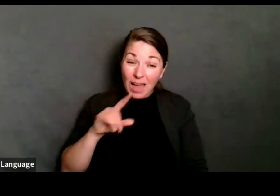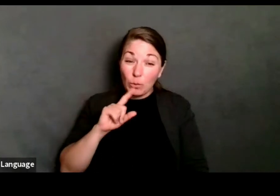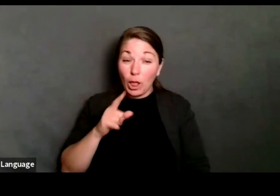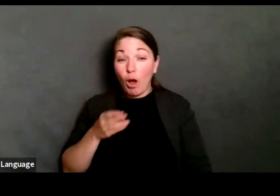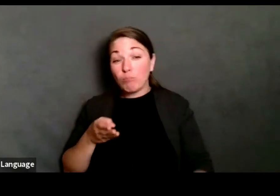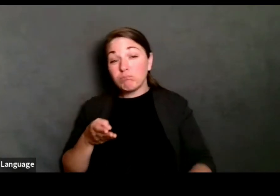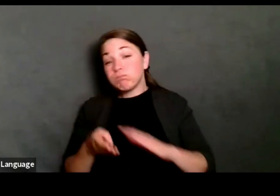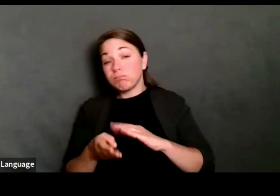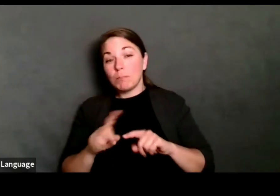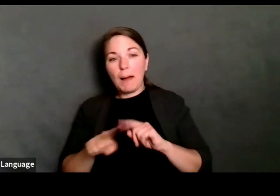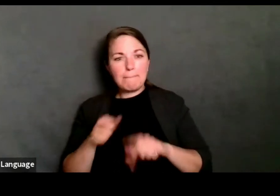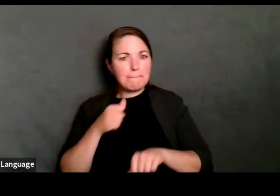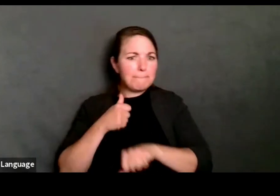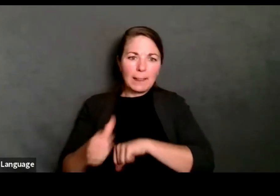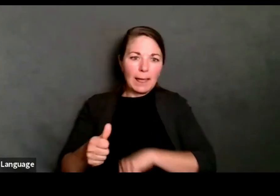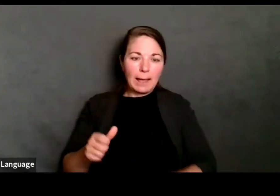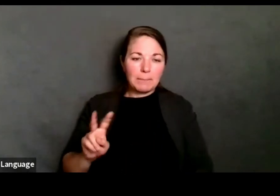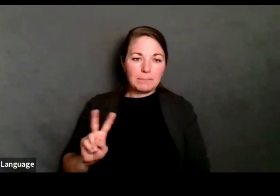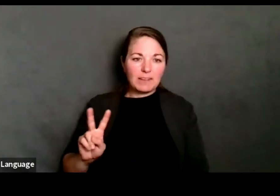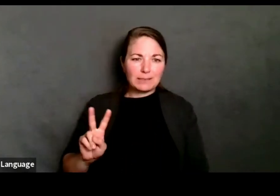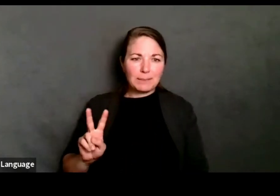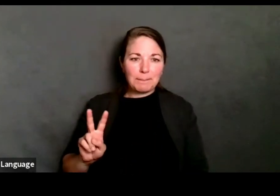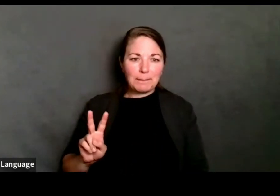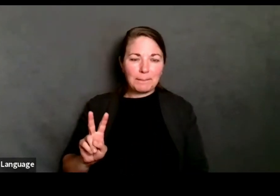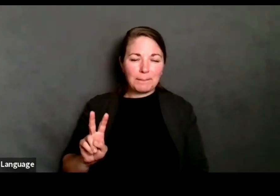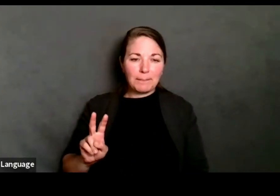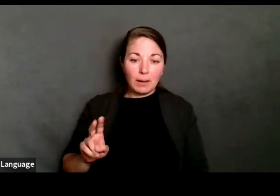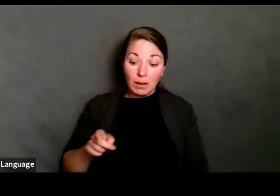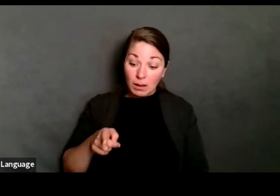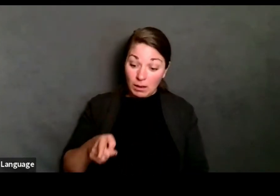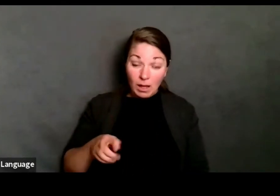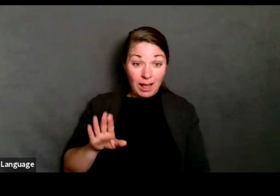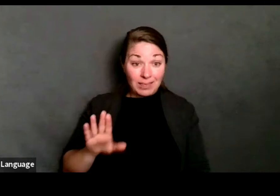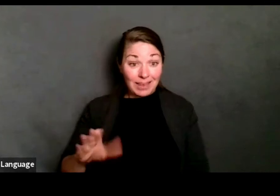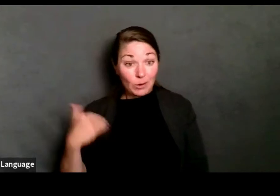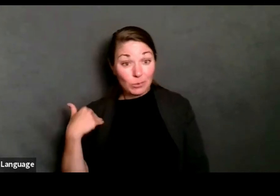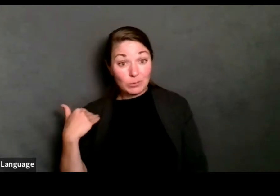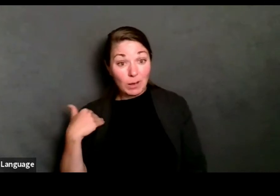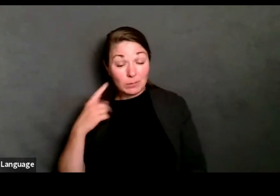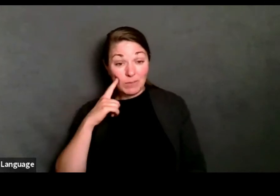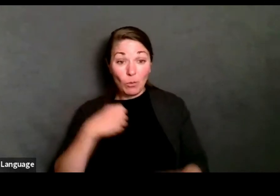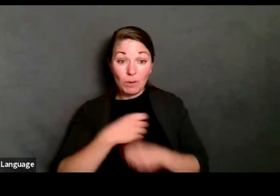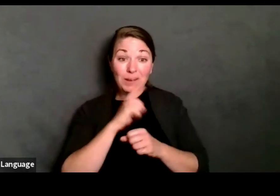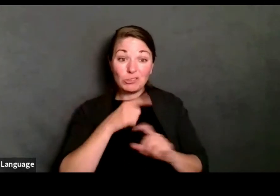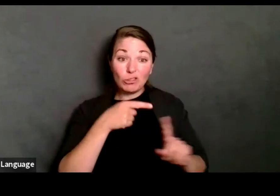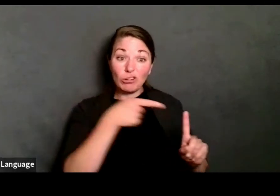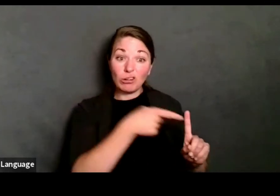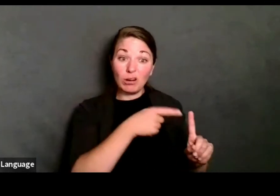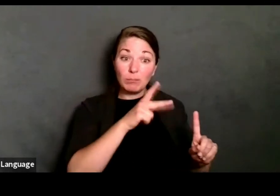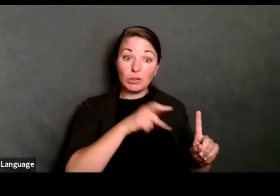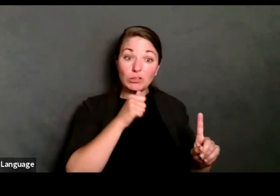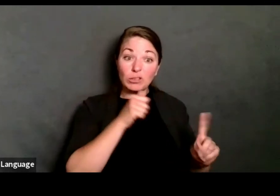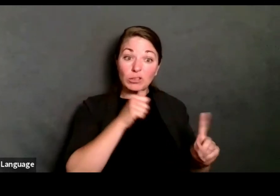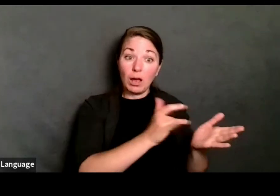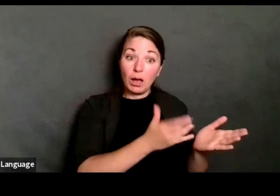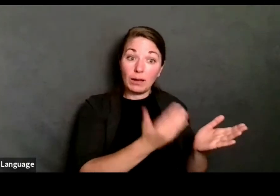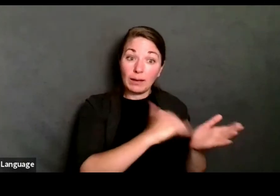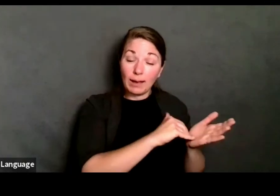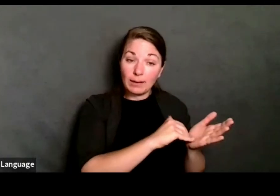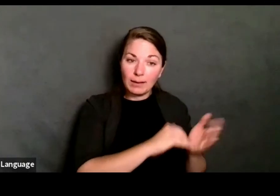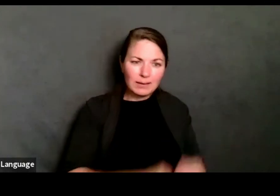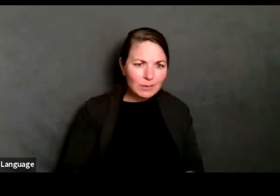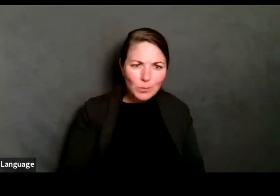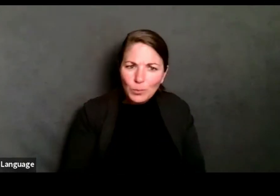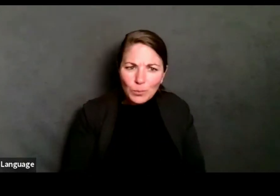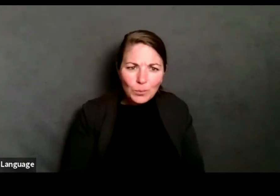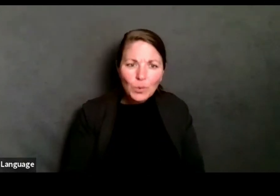blaming, implying that the survivor is responsible for preventing the perpetrator's future actions. The only person responsible